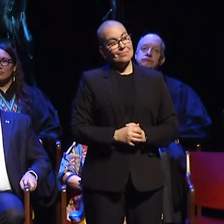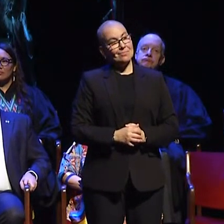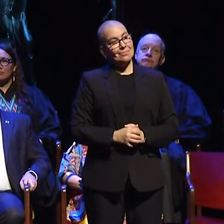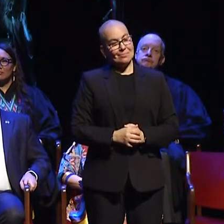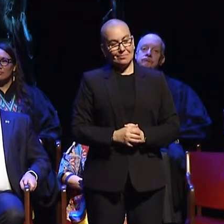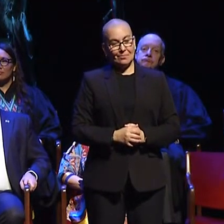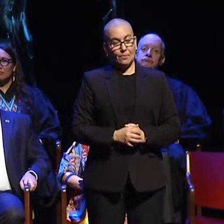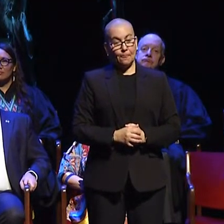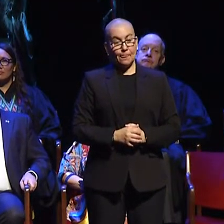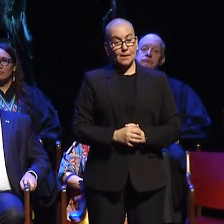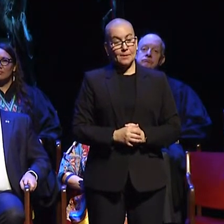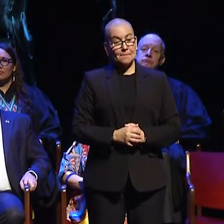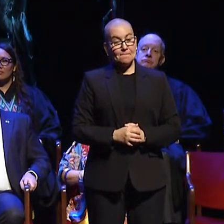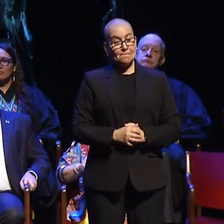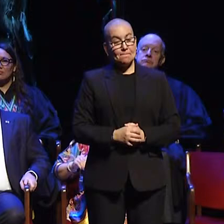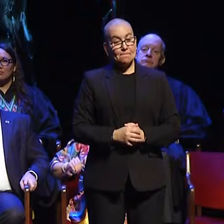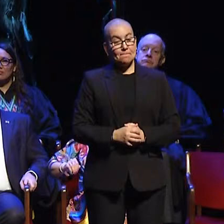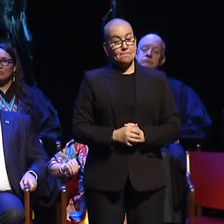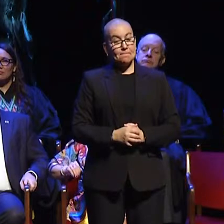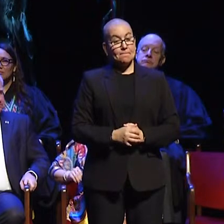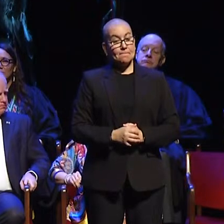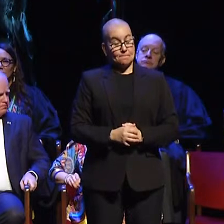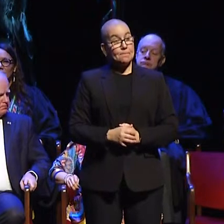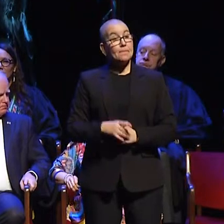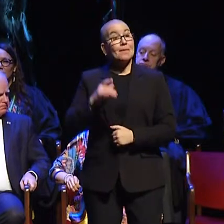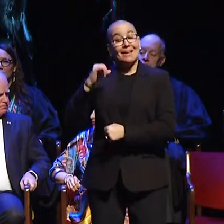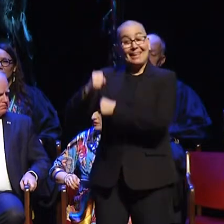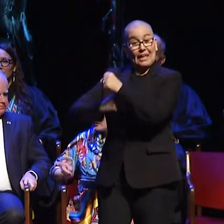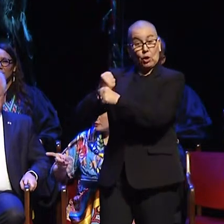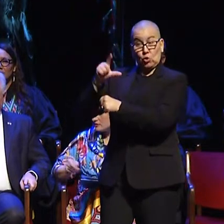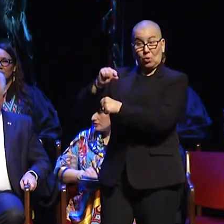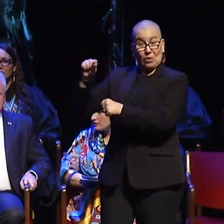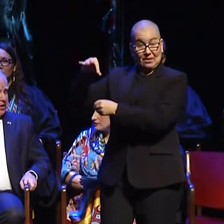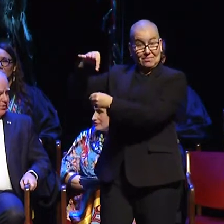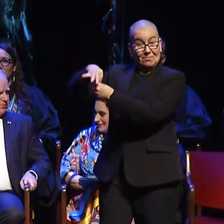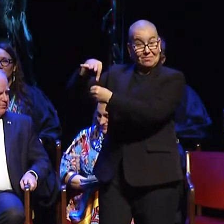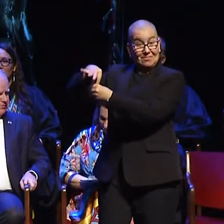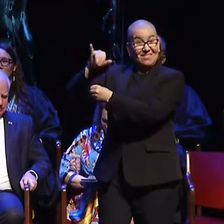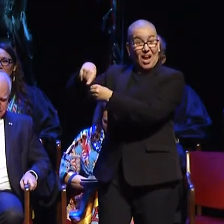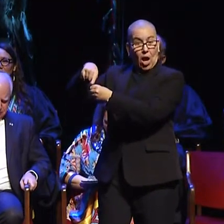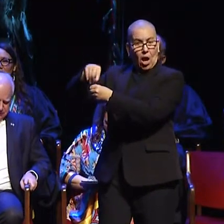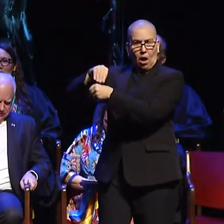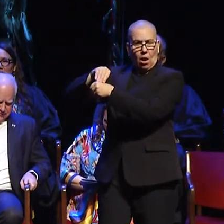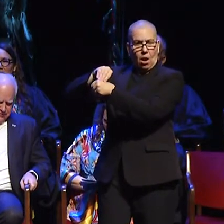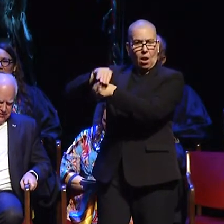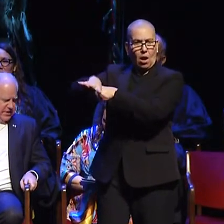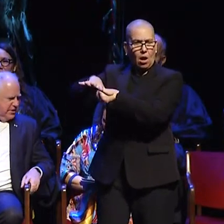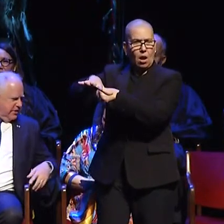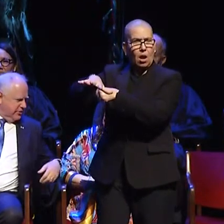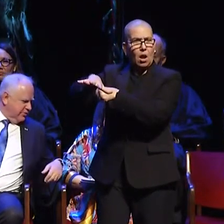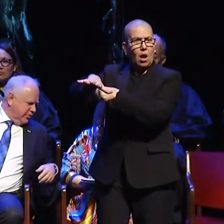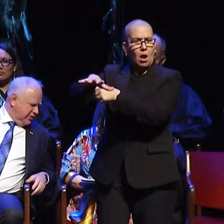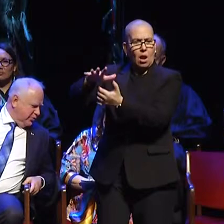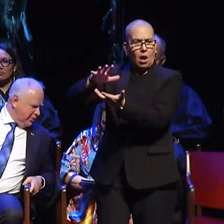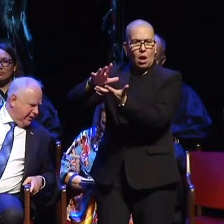But the aftermath of the 2020 election gave us another crisis, the emergence of dangerous election